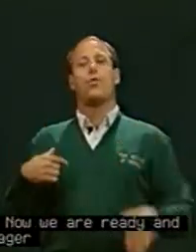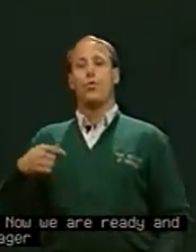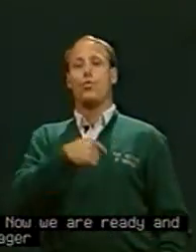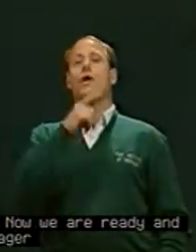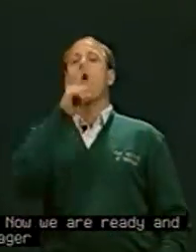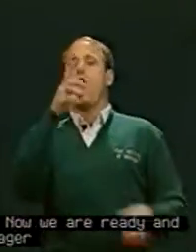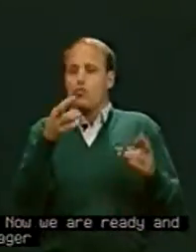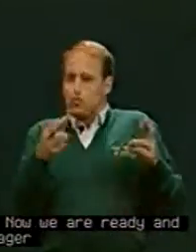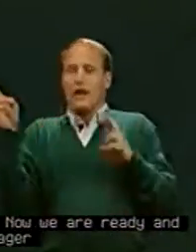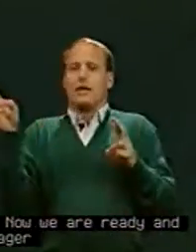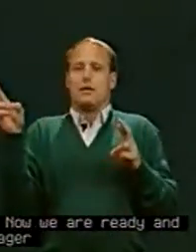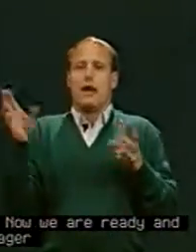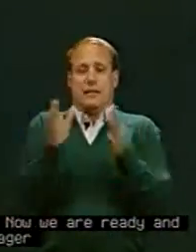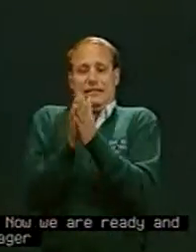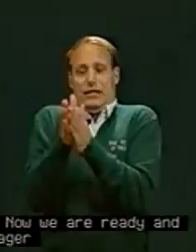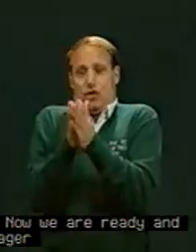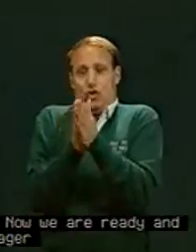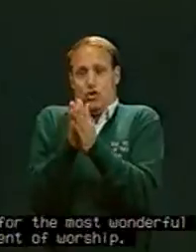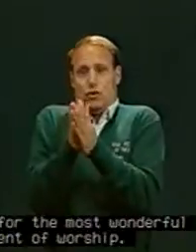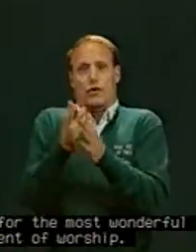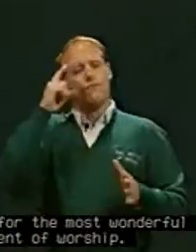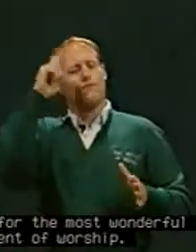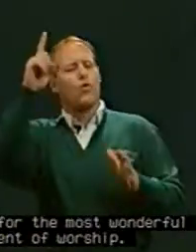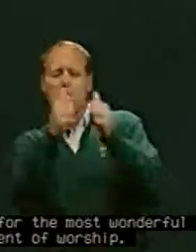Now we are ready and eager for the